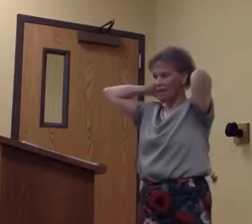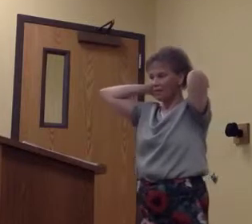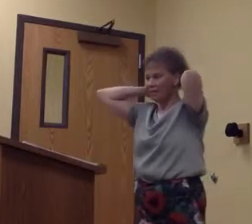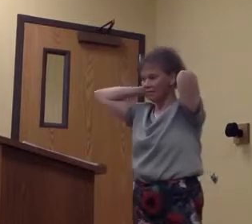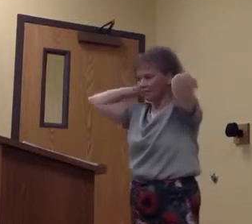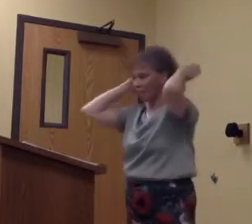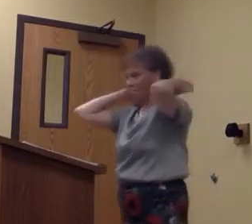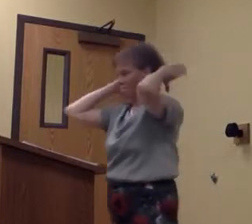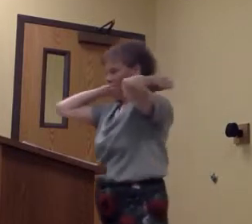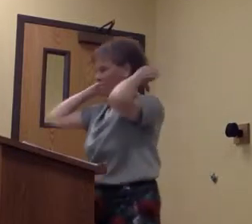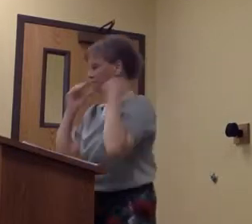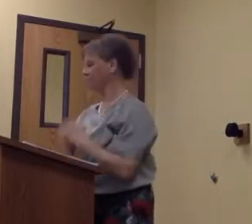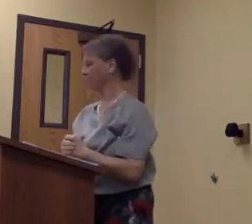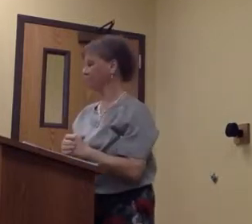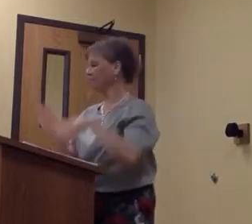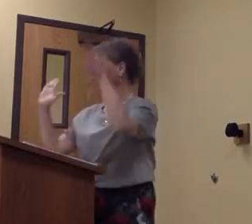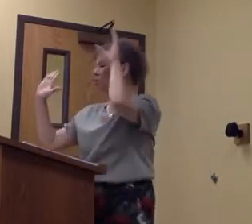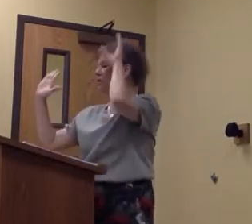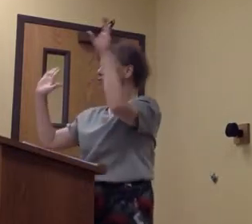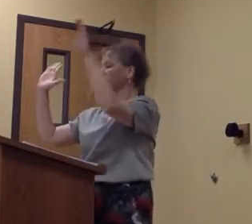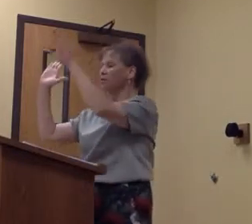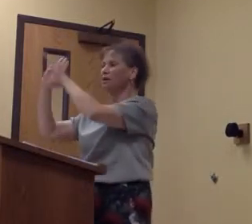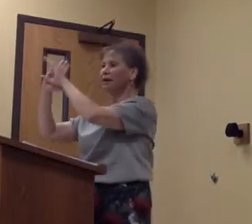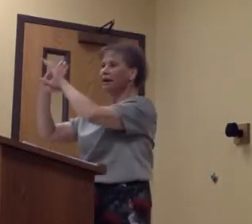here. We know this one already.